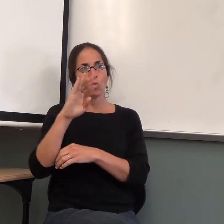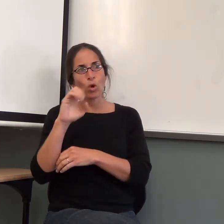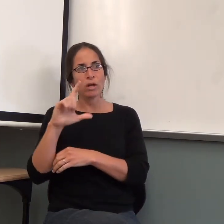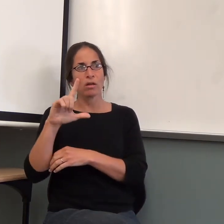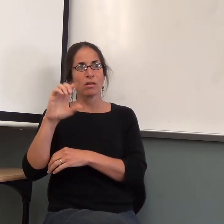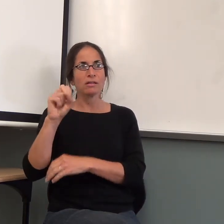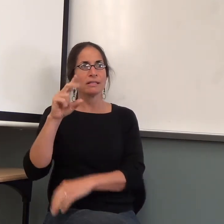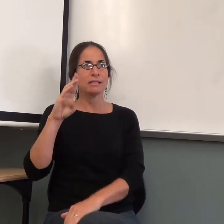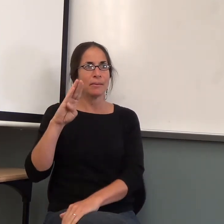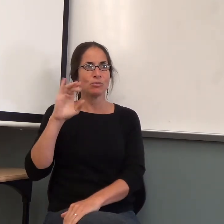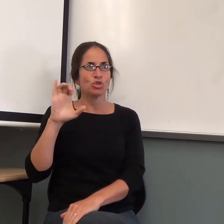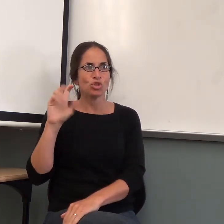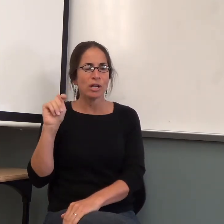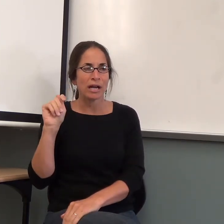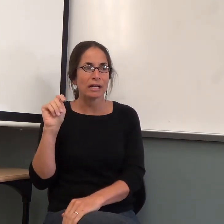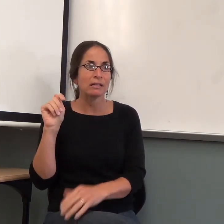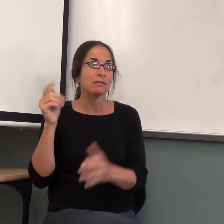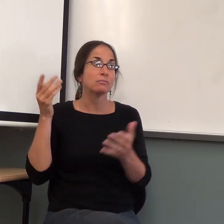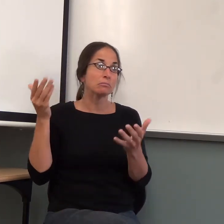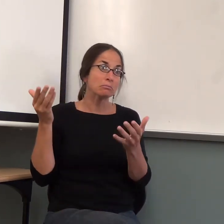So that sentence doesn't use the